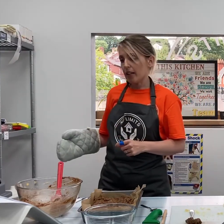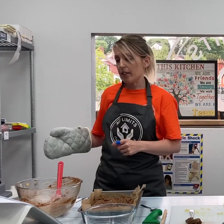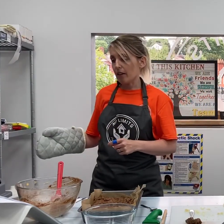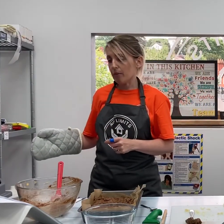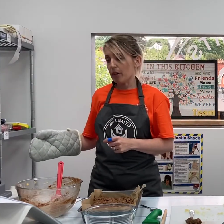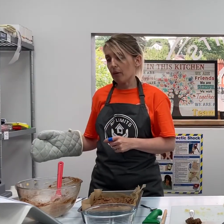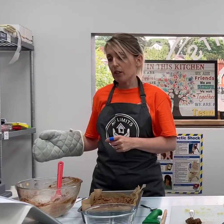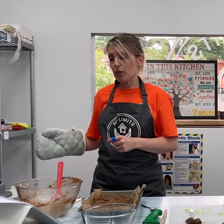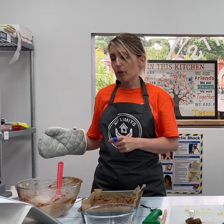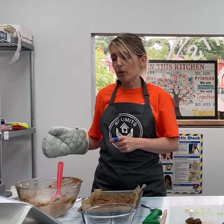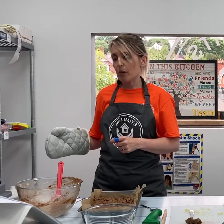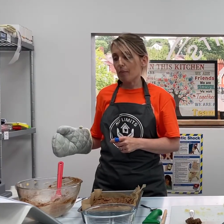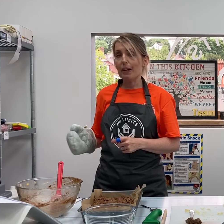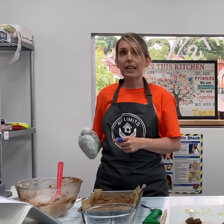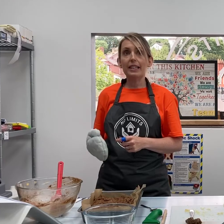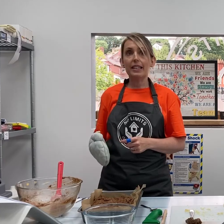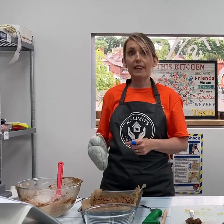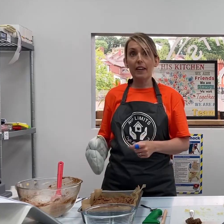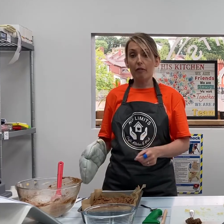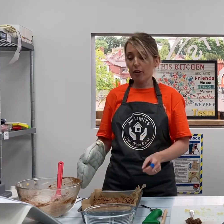and I'm going to place in the oven